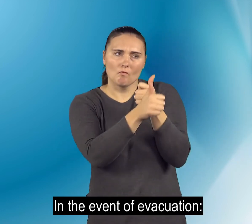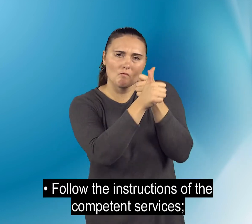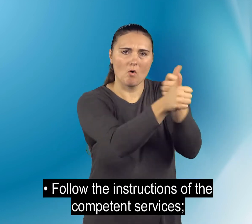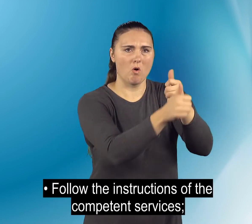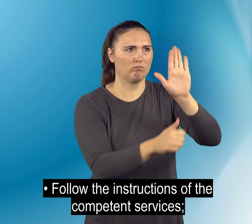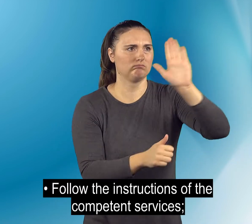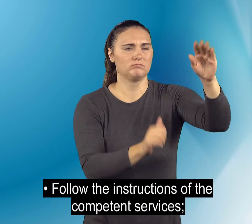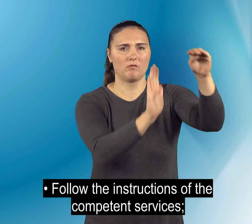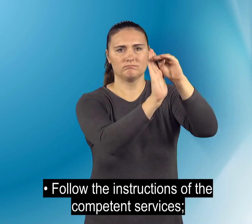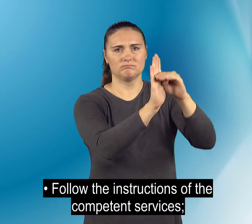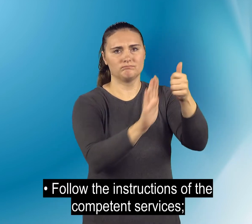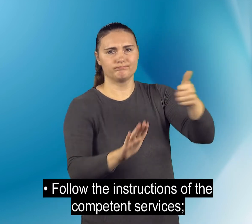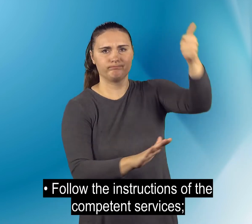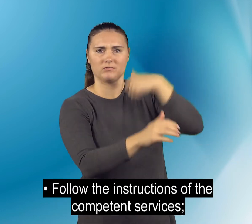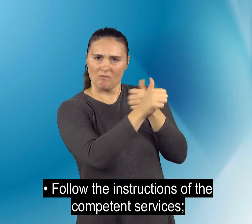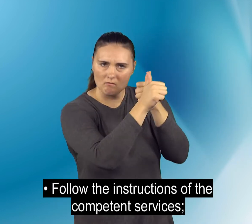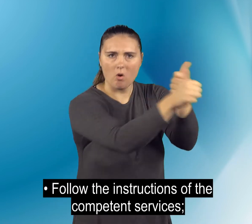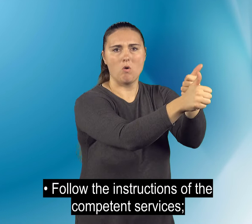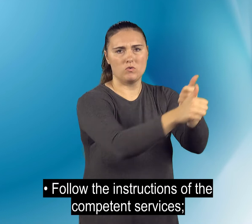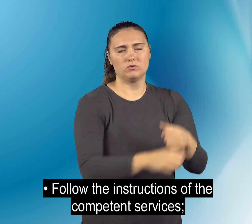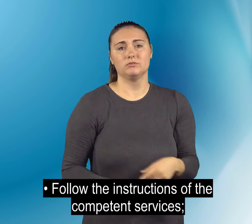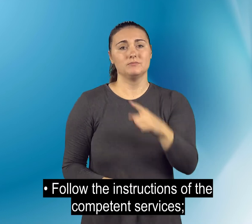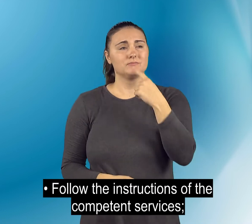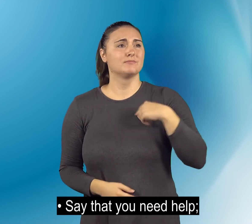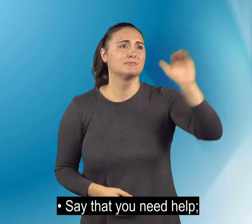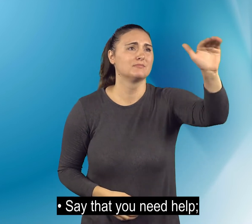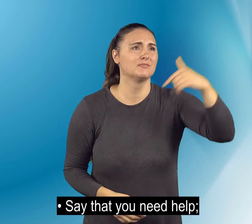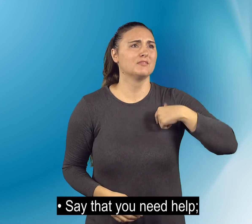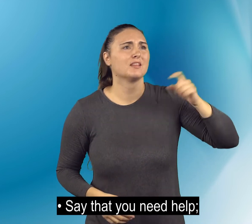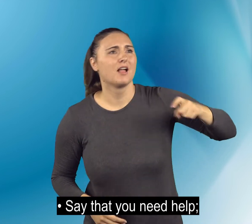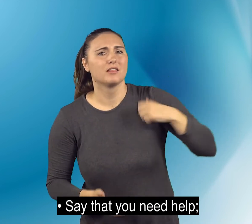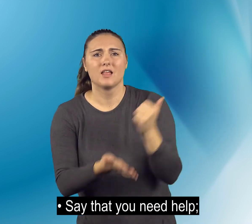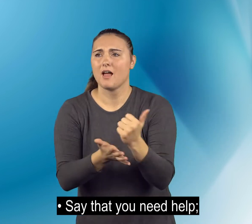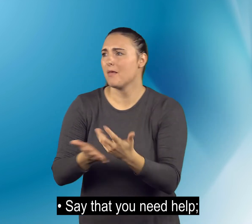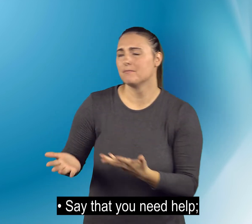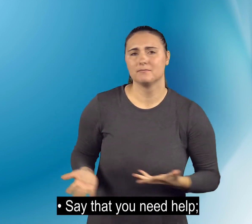follow the instructions of the competent services. Say that you need help.